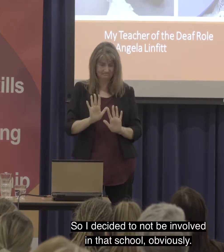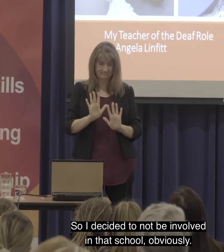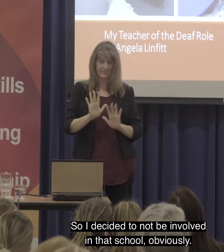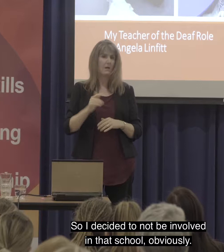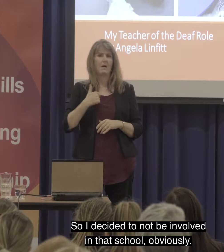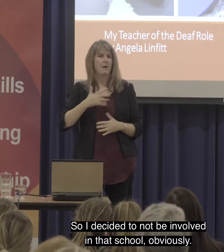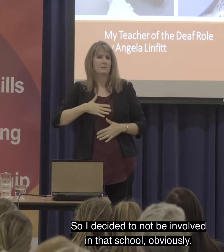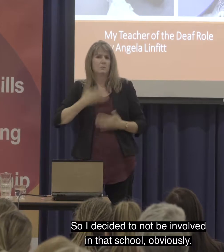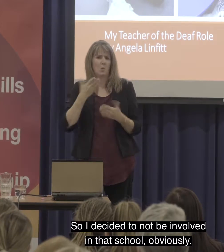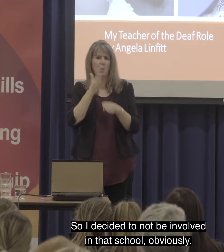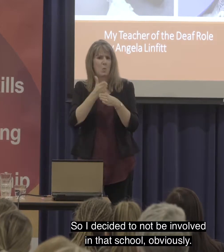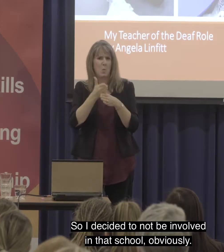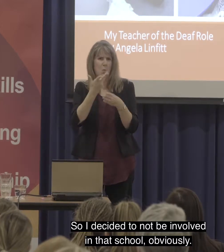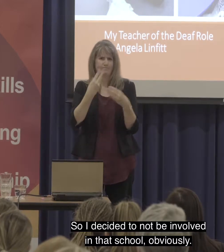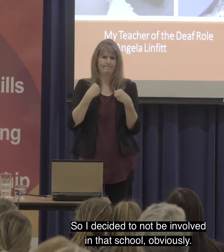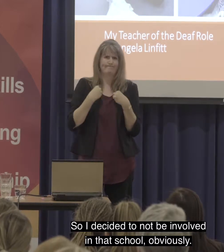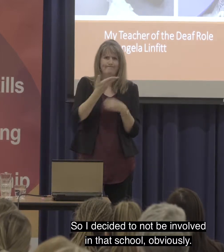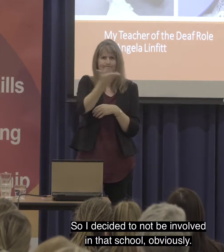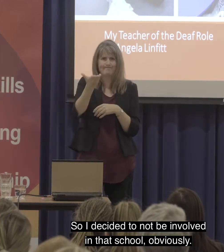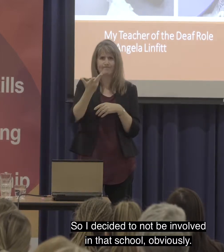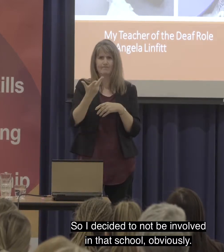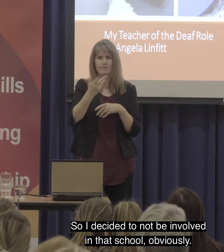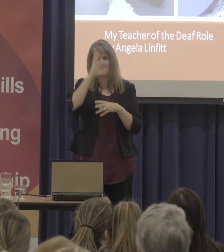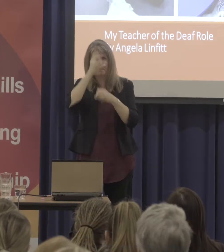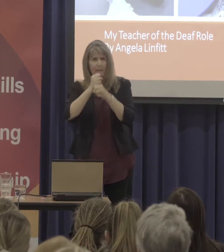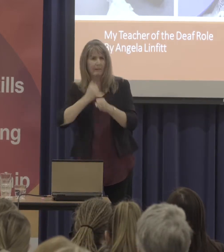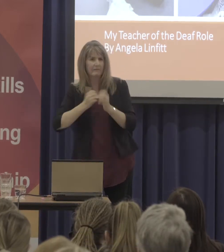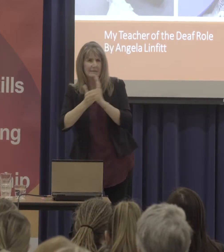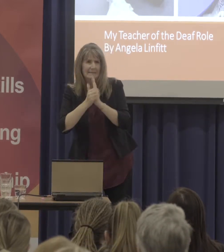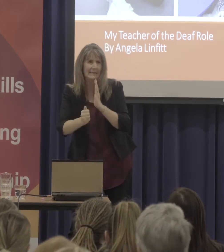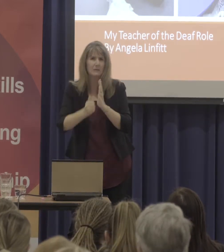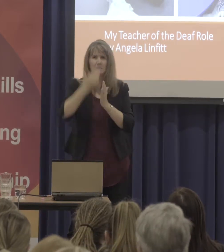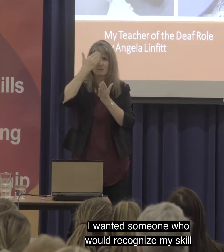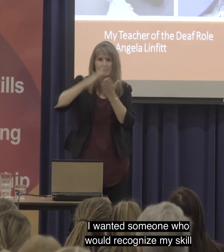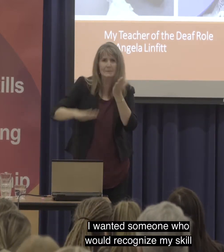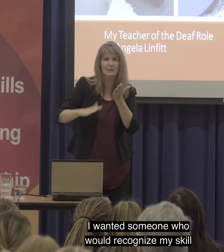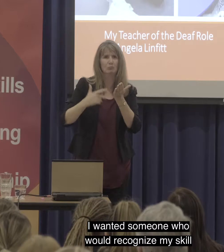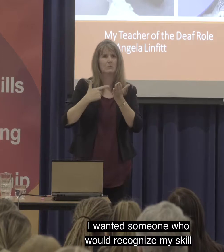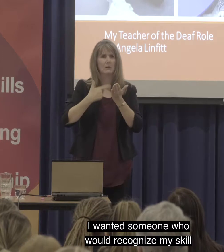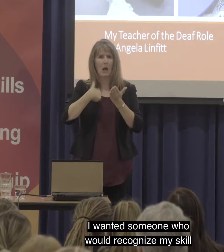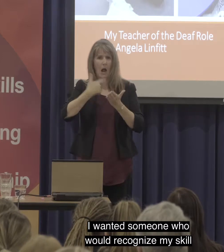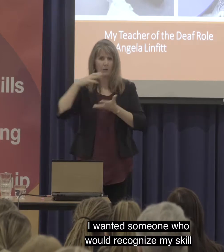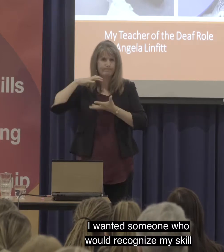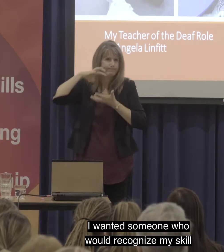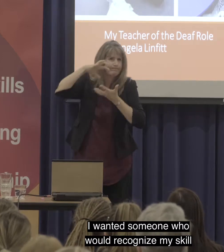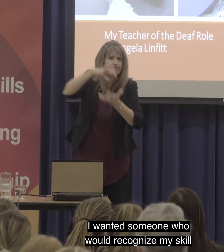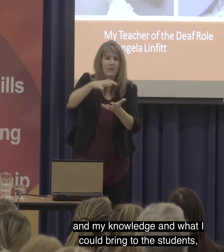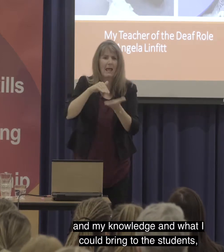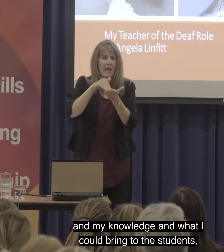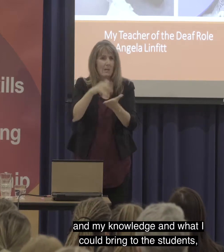So I decided to not be involved in that school, obviously. So I wanted someone who would recognise my skill and my knowledge and